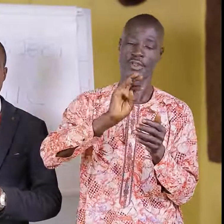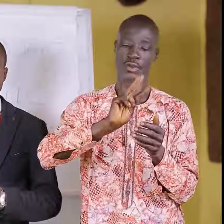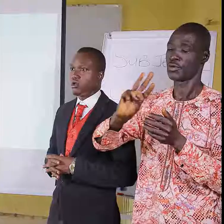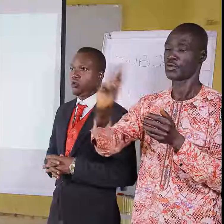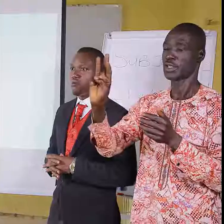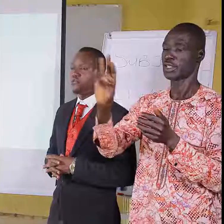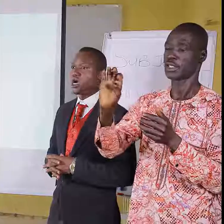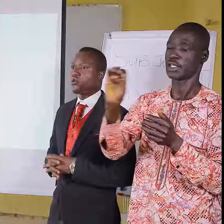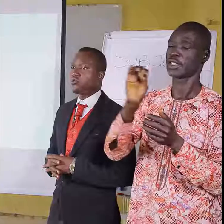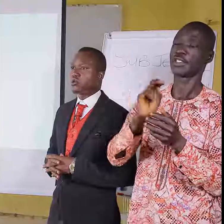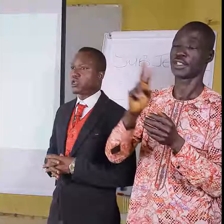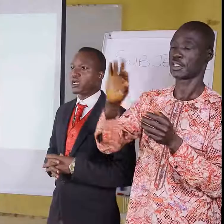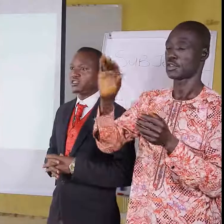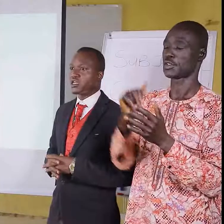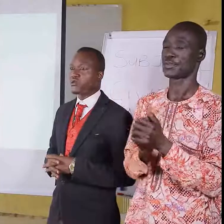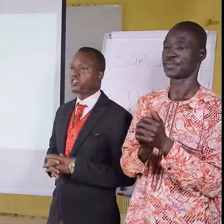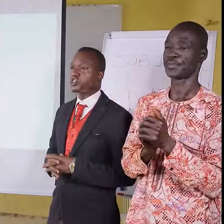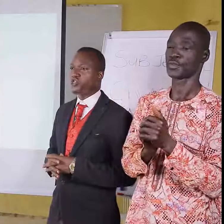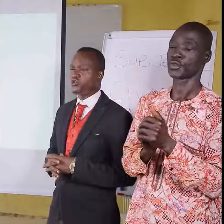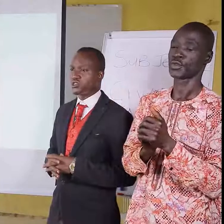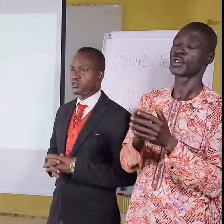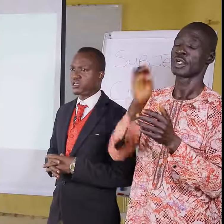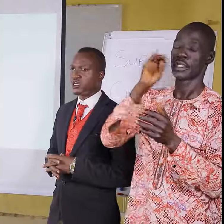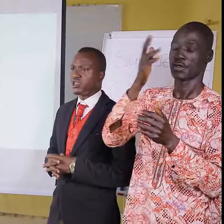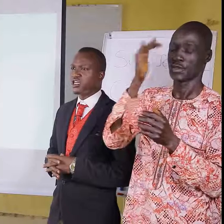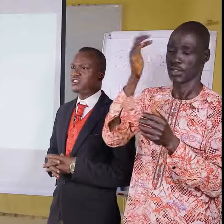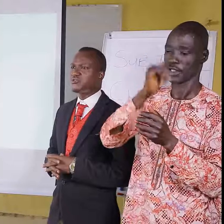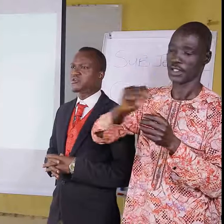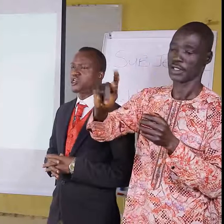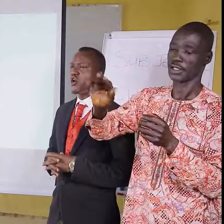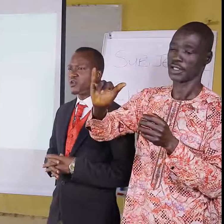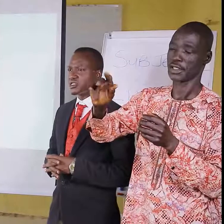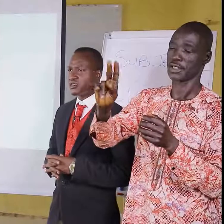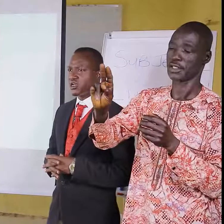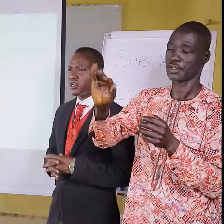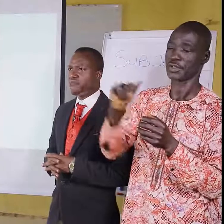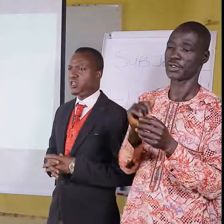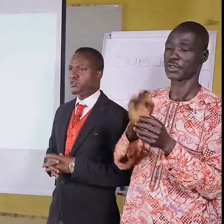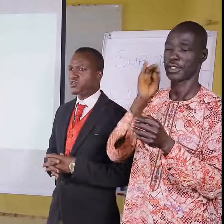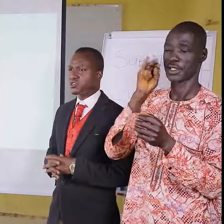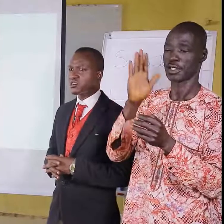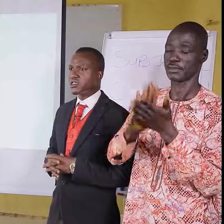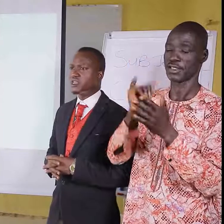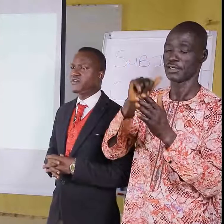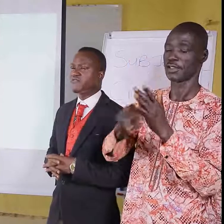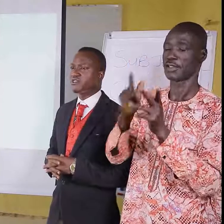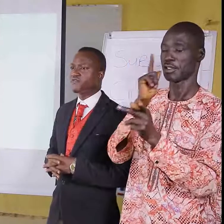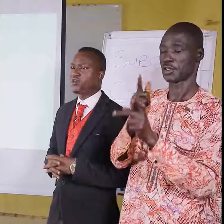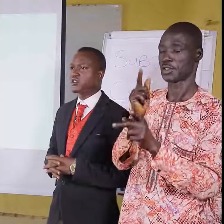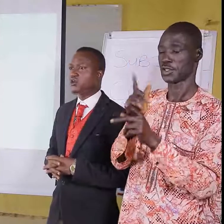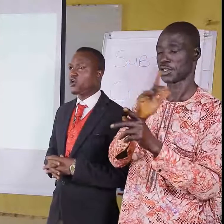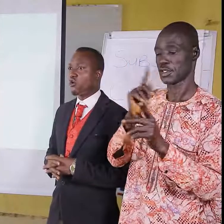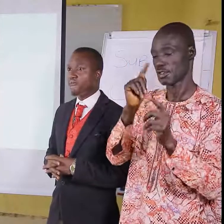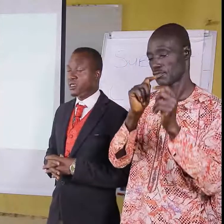region. Obafemi Awolowo, like I said, was a trade unionist. That is, he was a comrade. He believed in justice. He believed in fighting